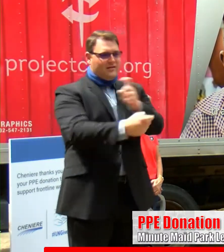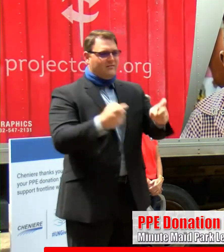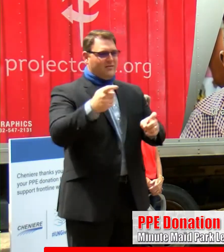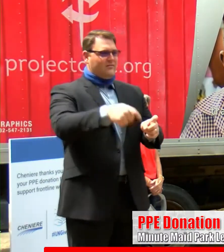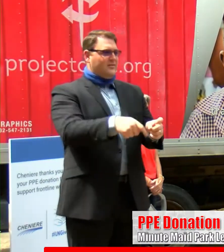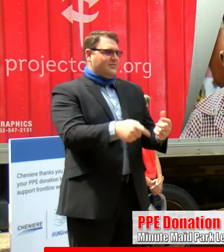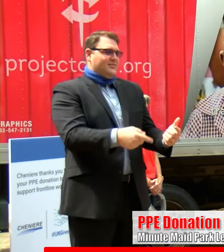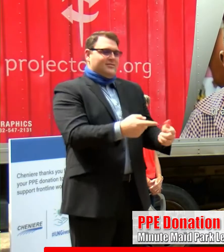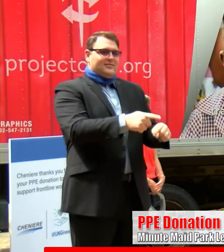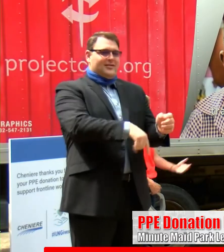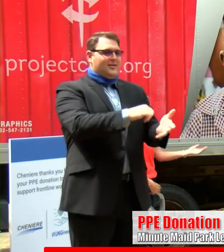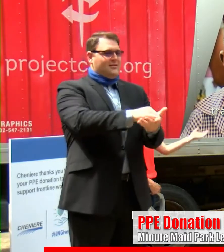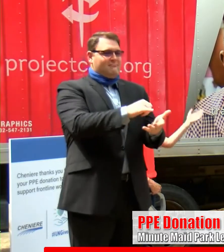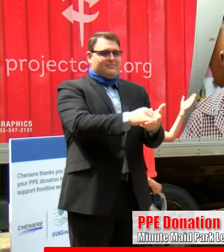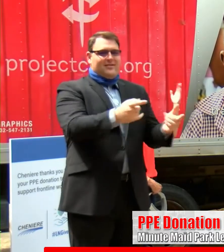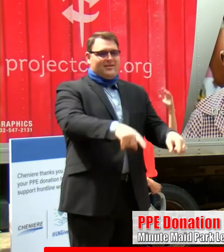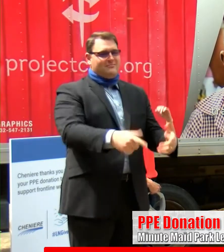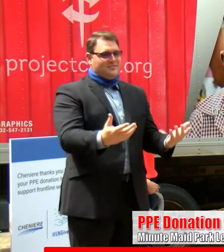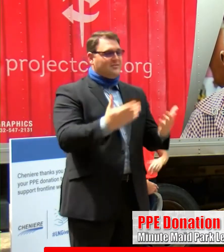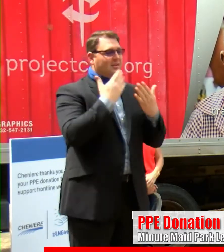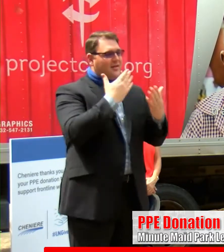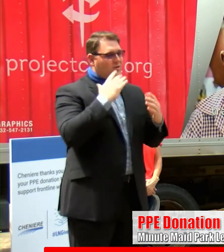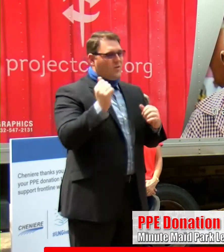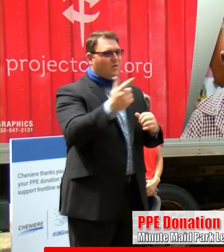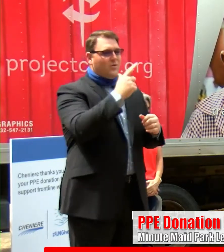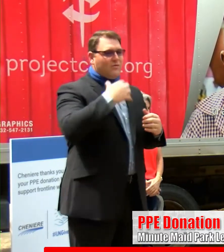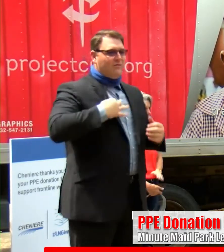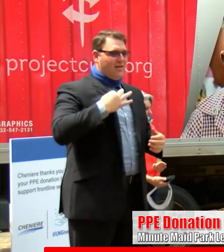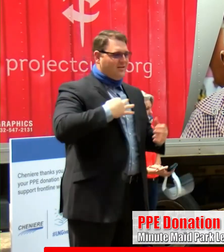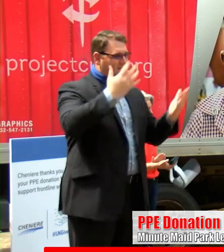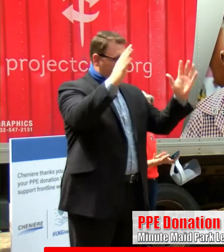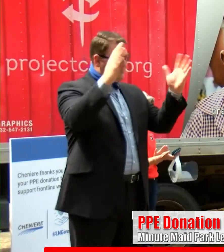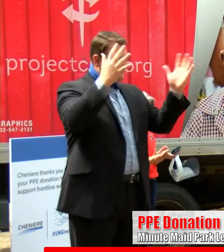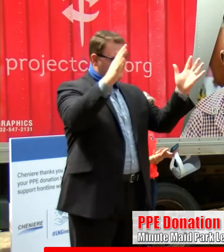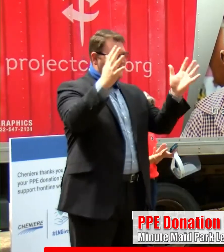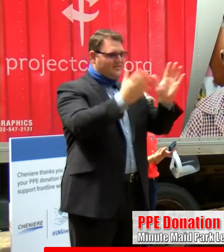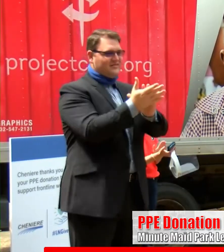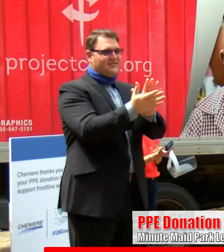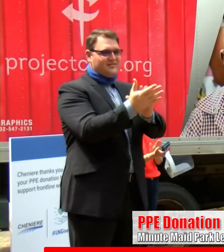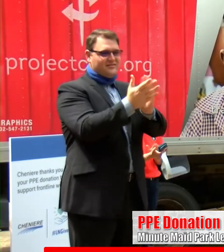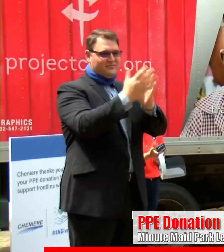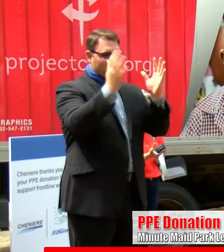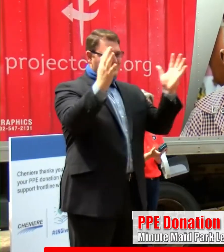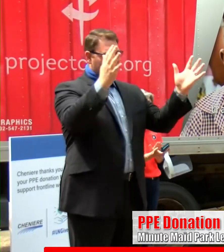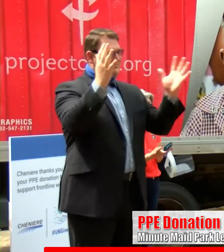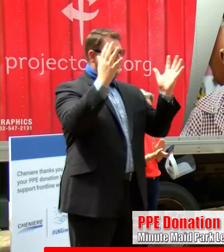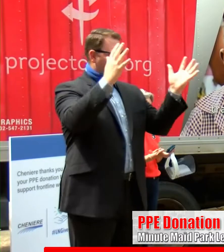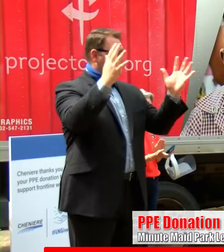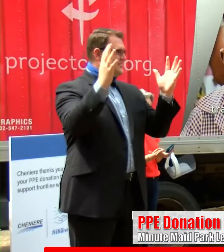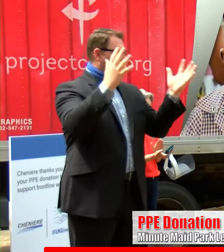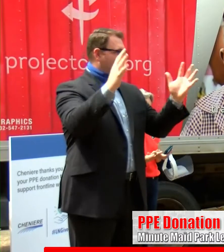all the volunteers. Thank you all so very, very much. Really appreciate it.